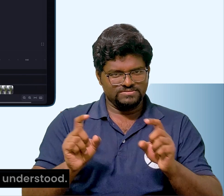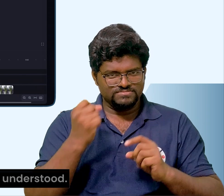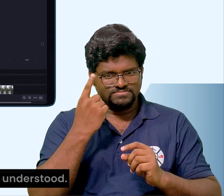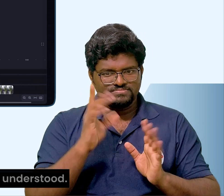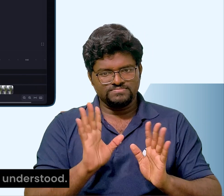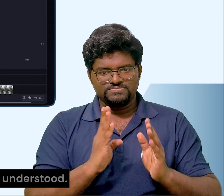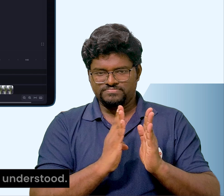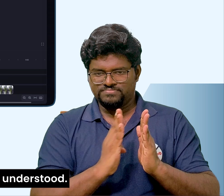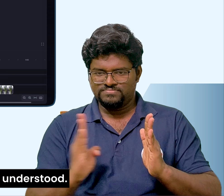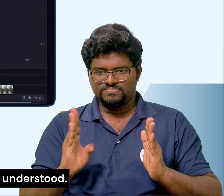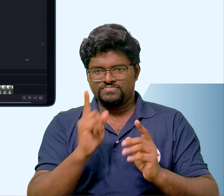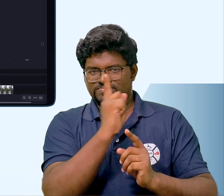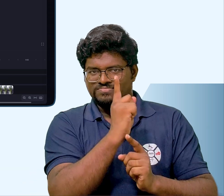Hope you understood.